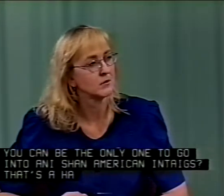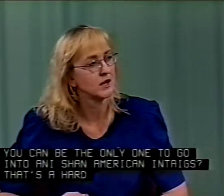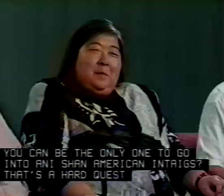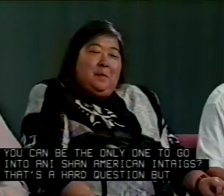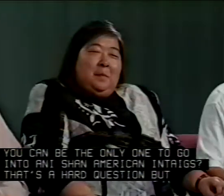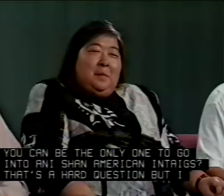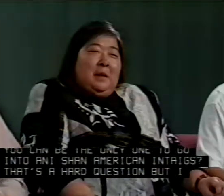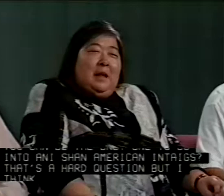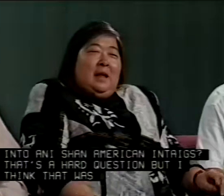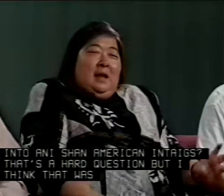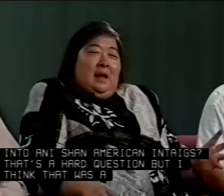about.